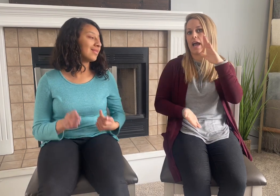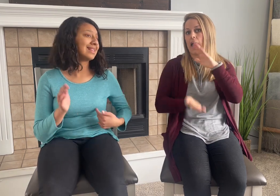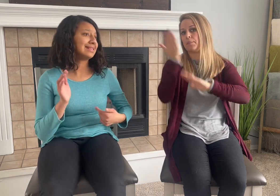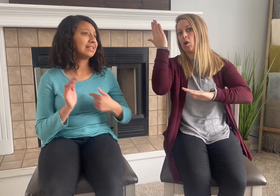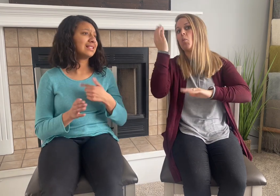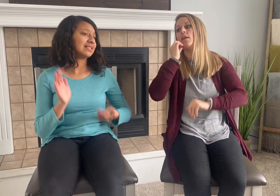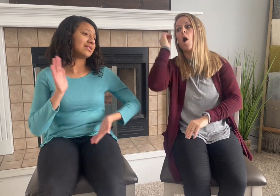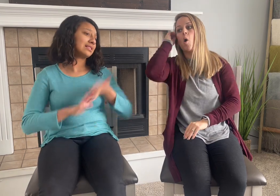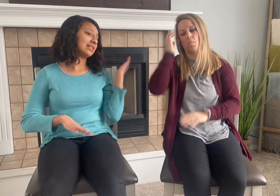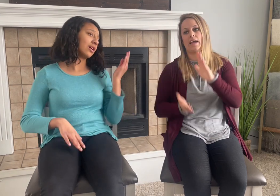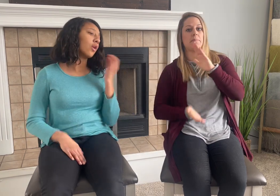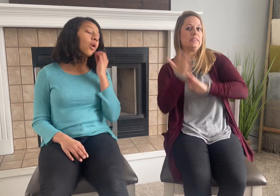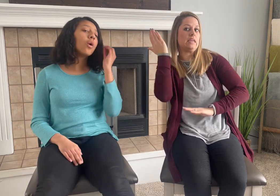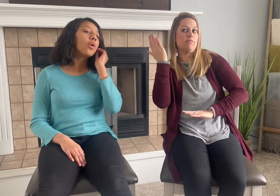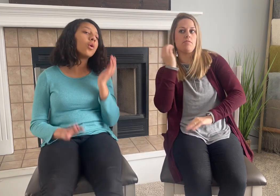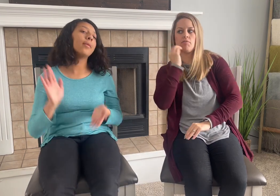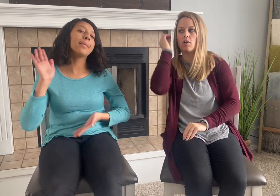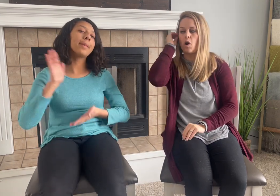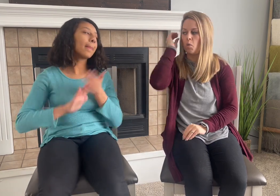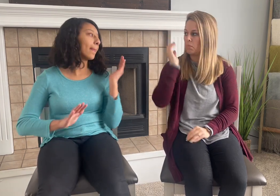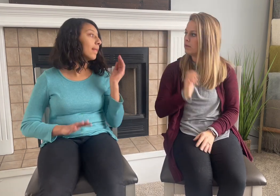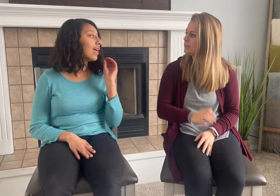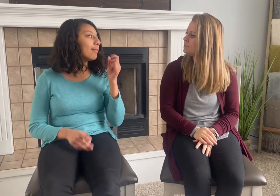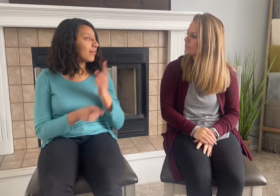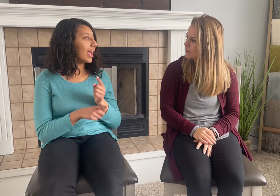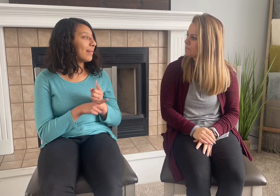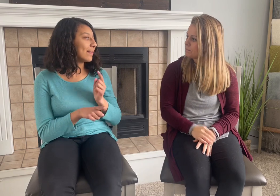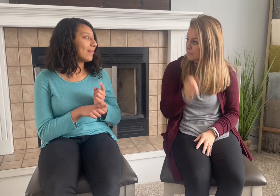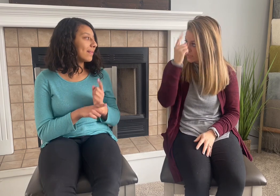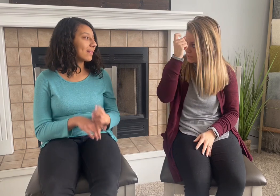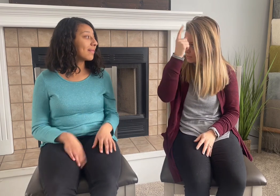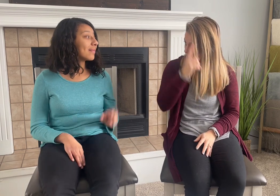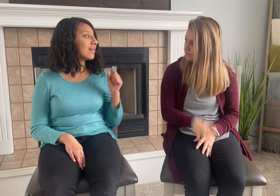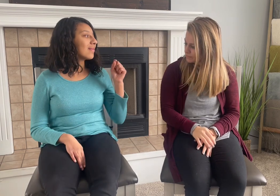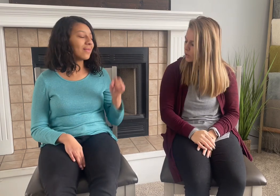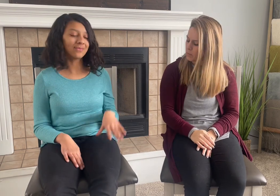I'm going home. Like I'm leaving for home. Yep. Make sense? Cool.